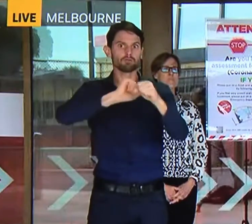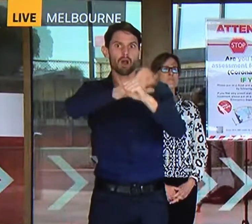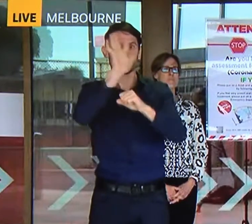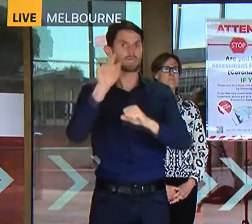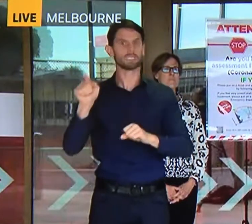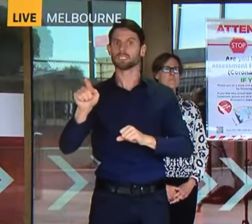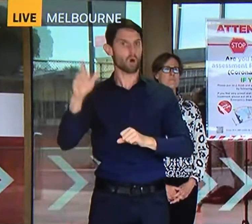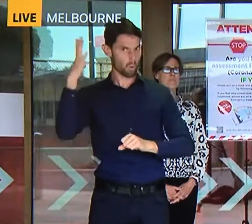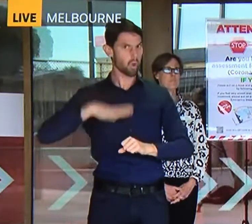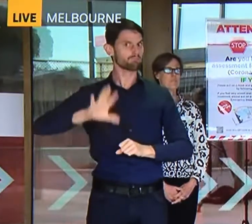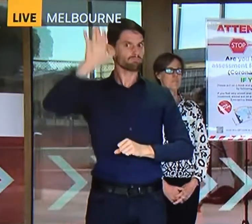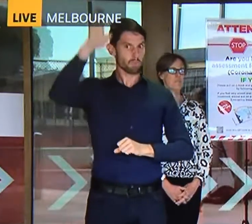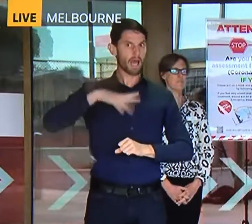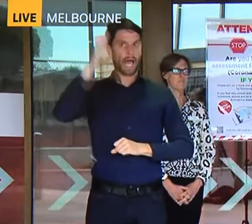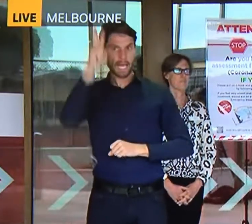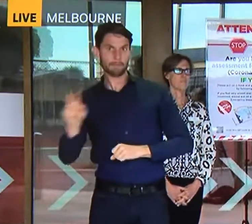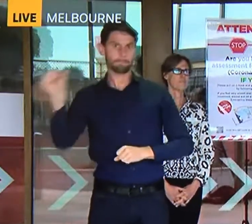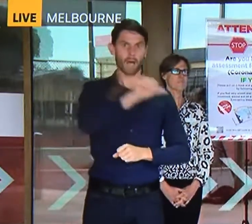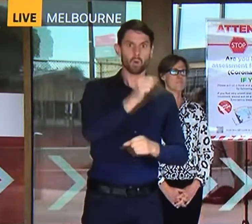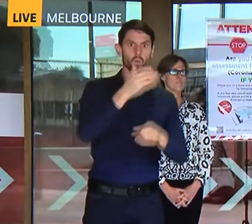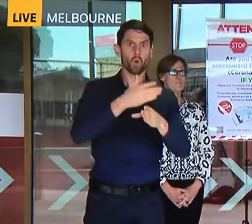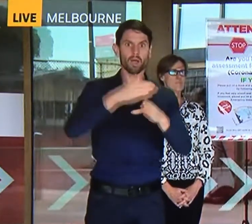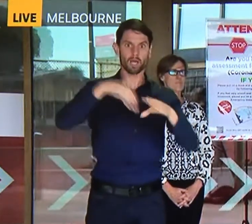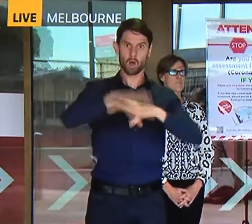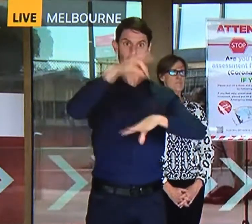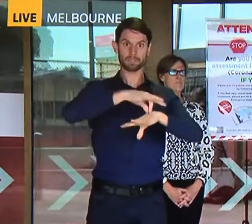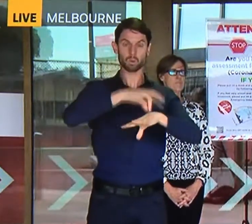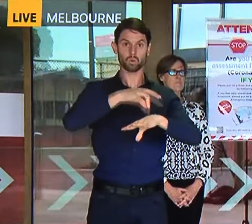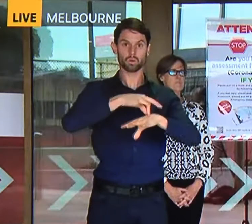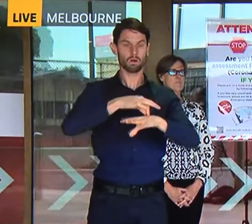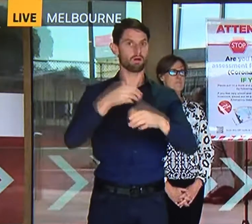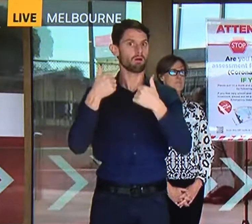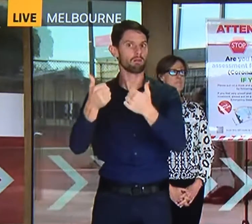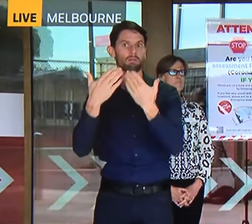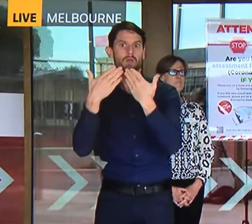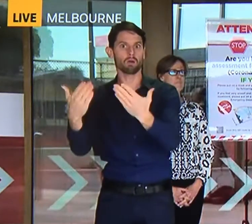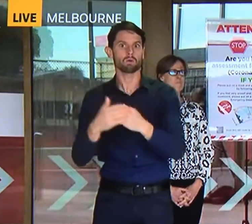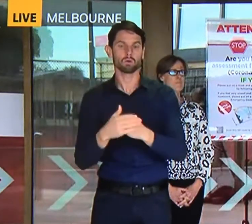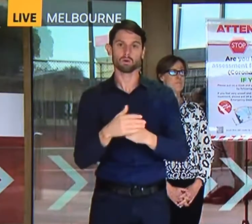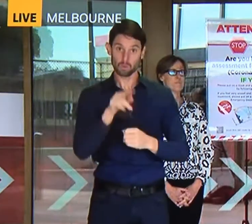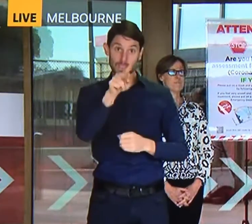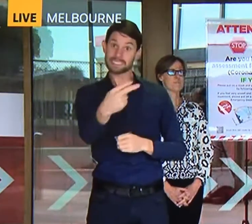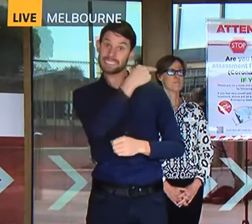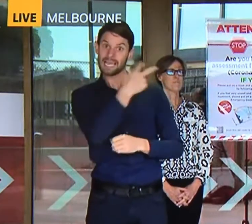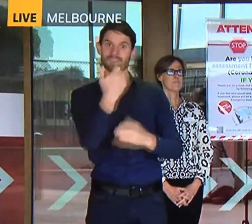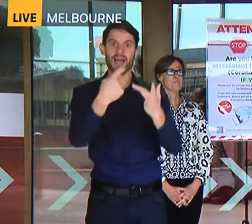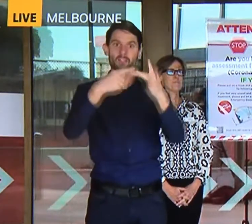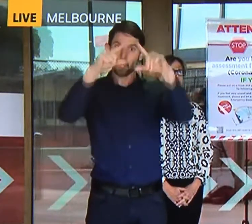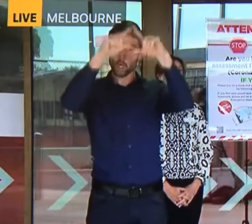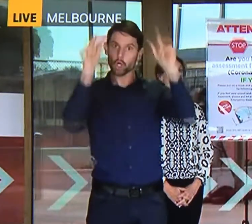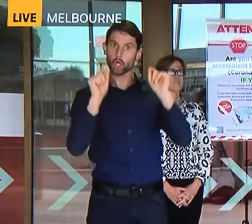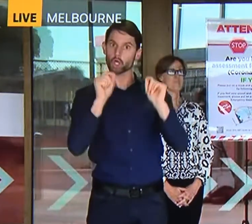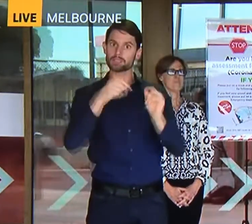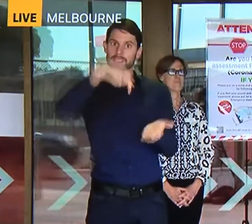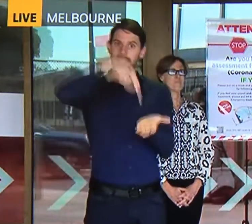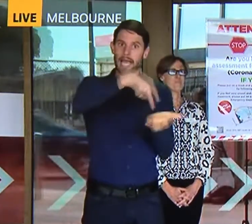part of the training. And Felicity and her team, and we're joined by Monique and Ross, two other